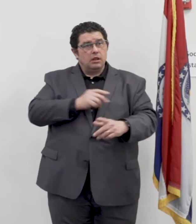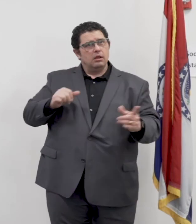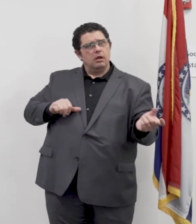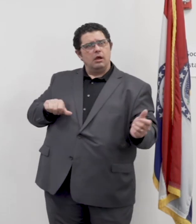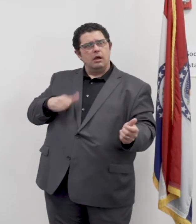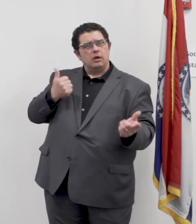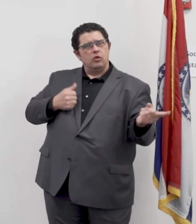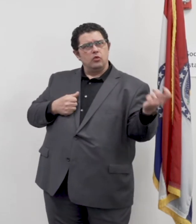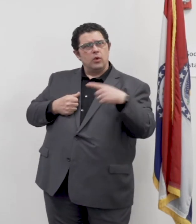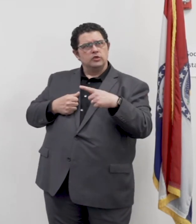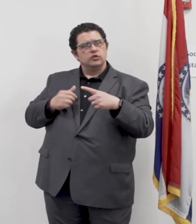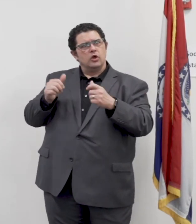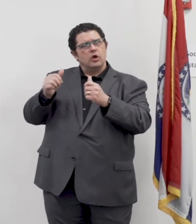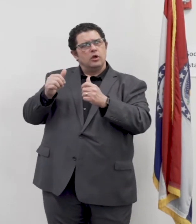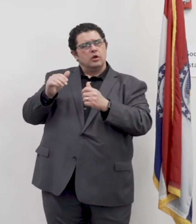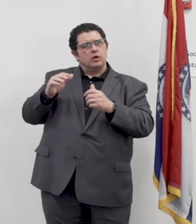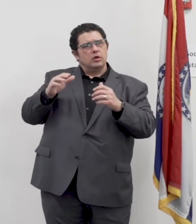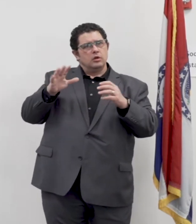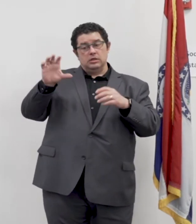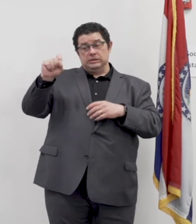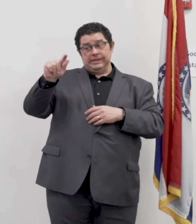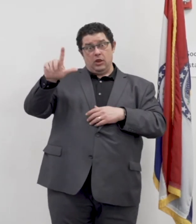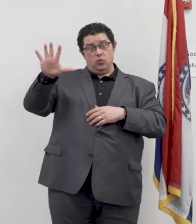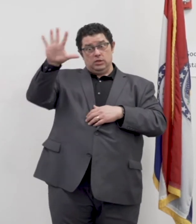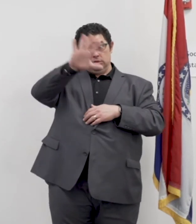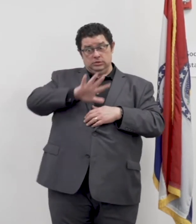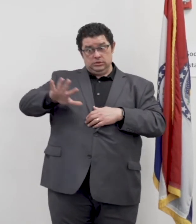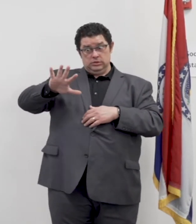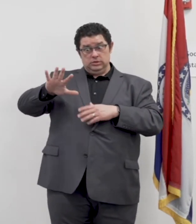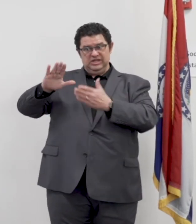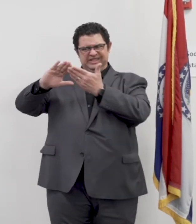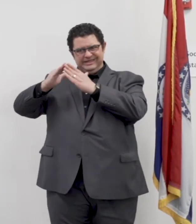the adjoining counties and the city,